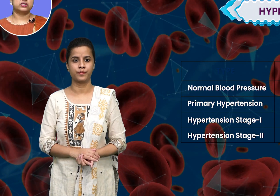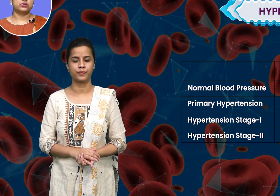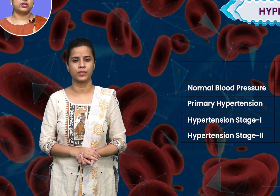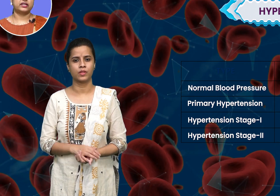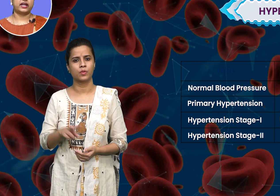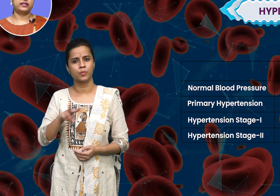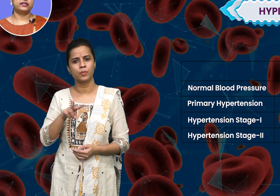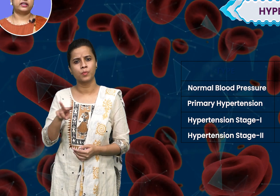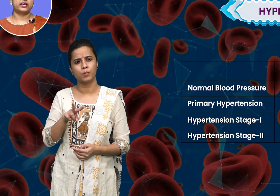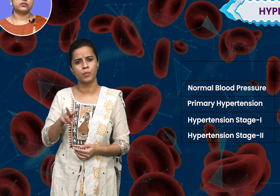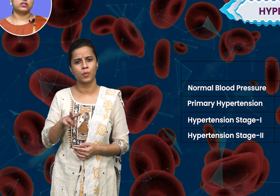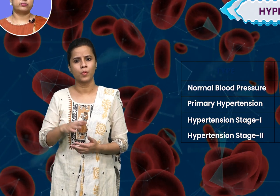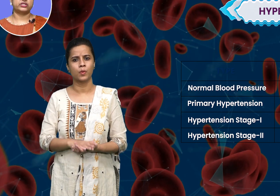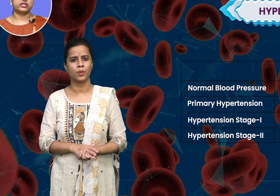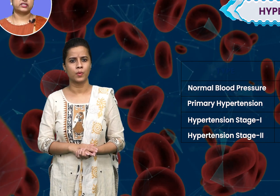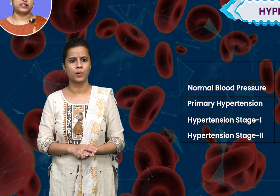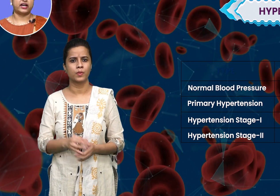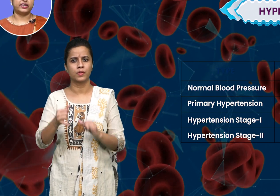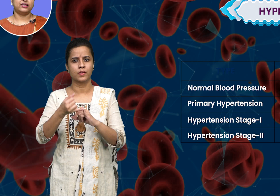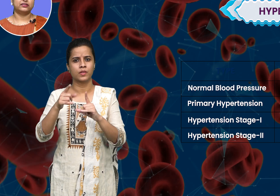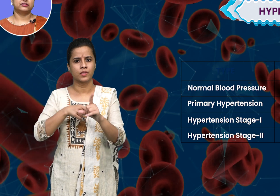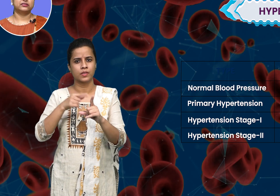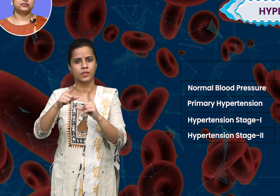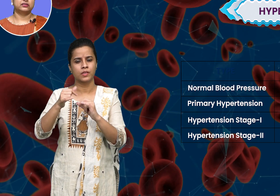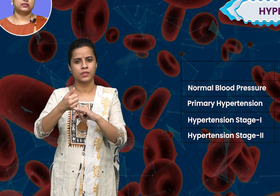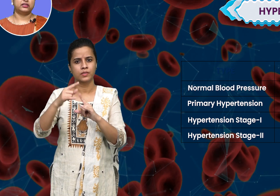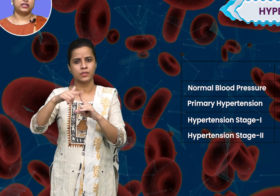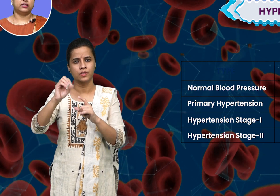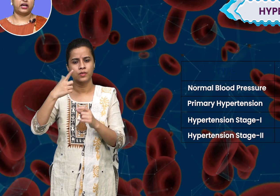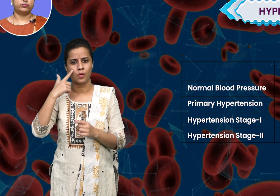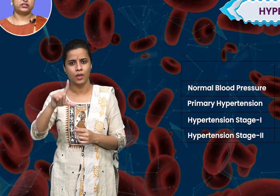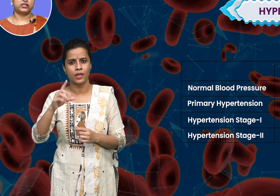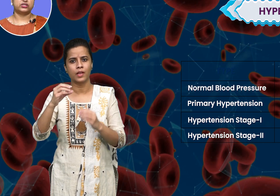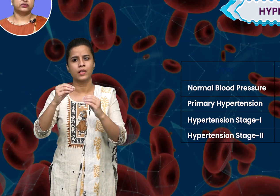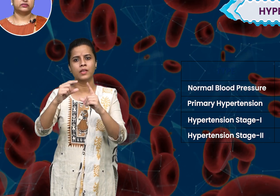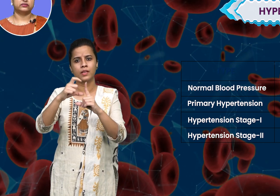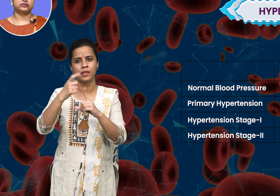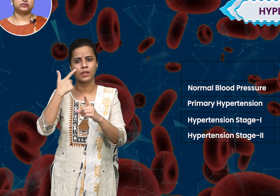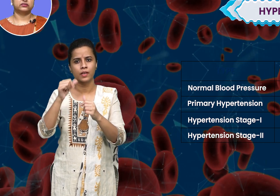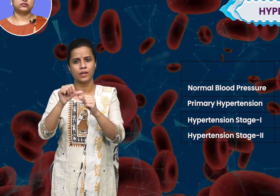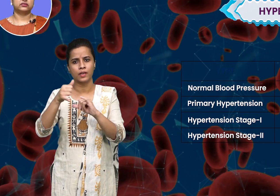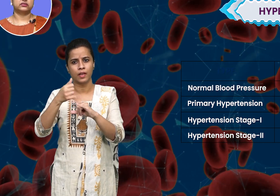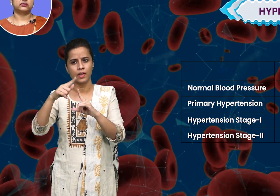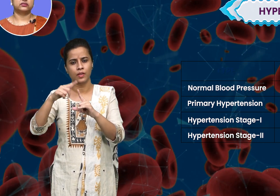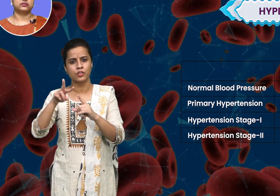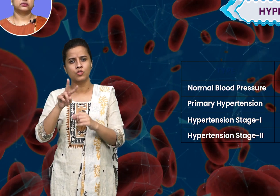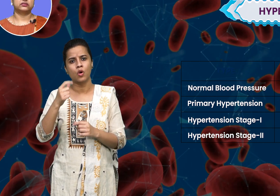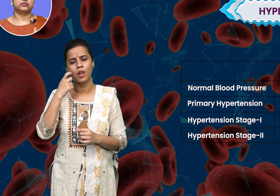Both systolic and diastolic pressures are high in hypertension.